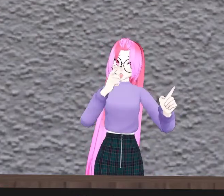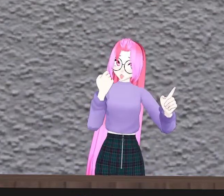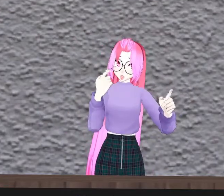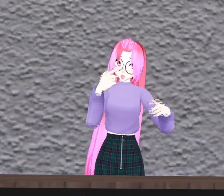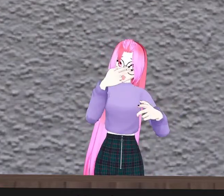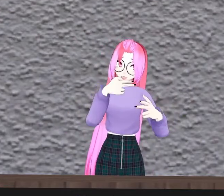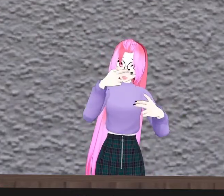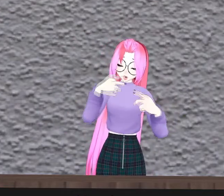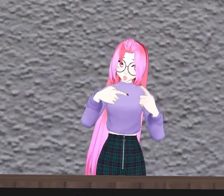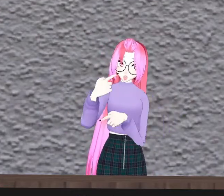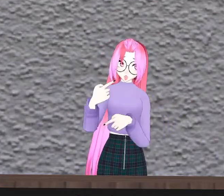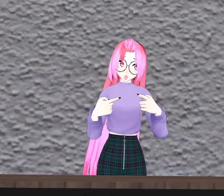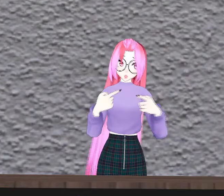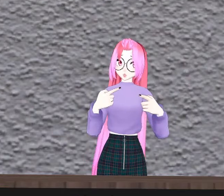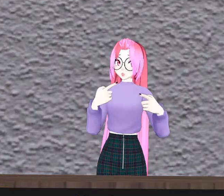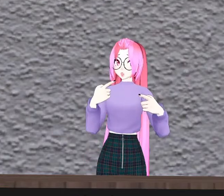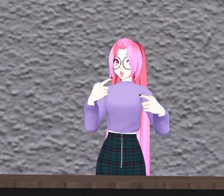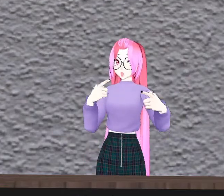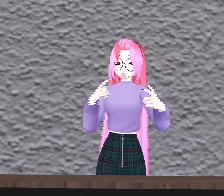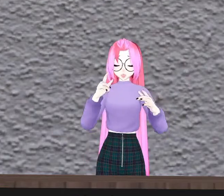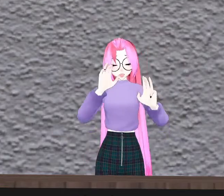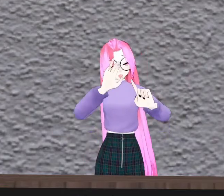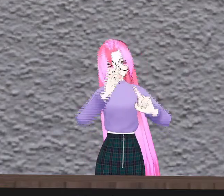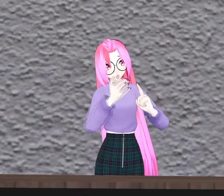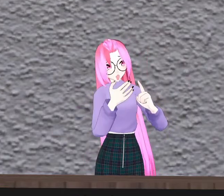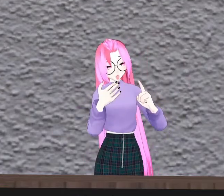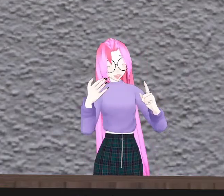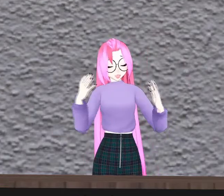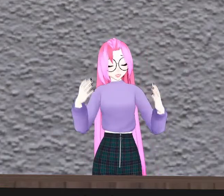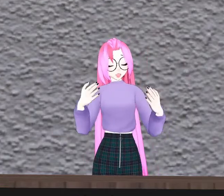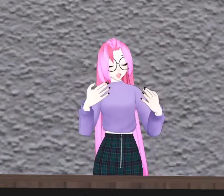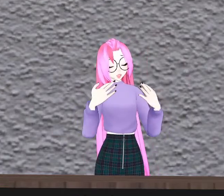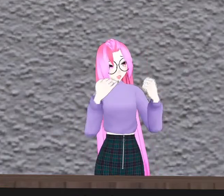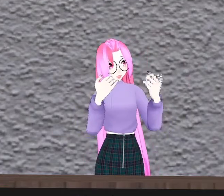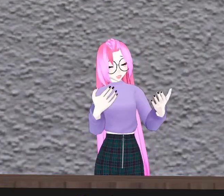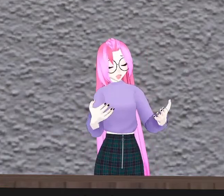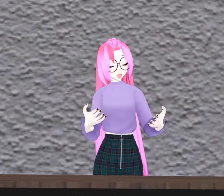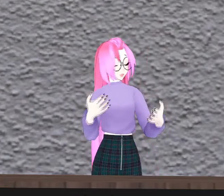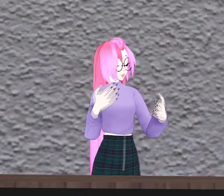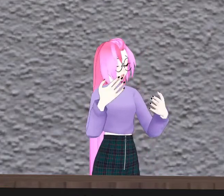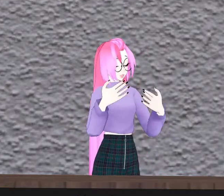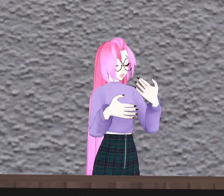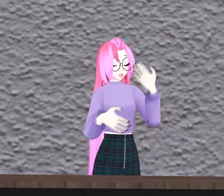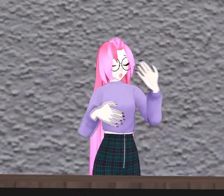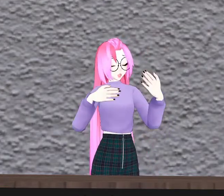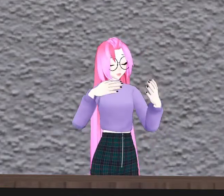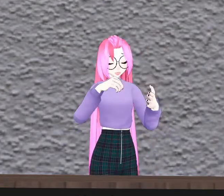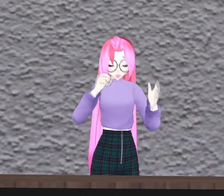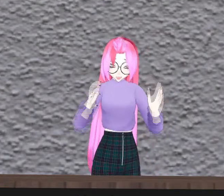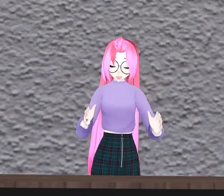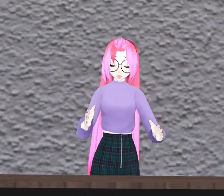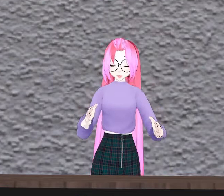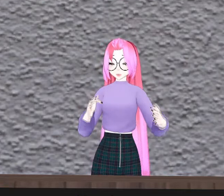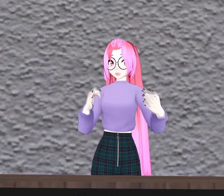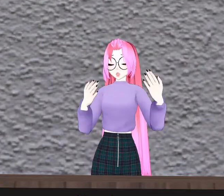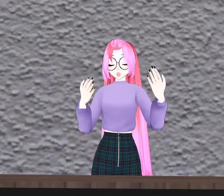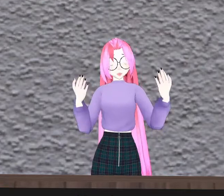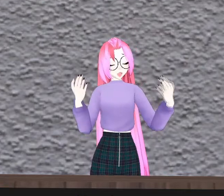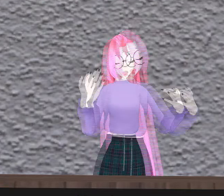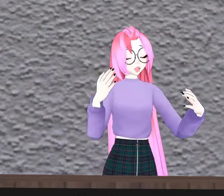person asked about name signs, which is a cultural aspect. So I'll go over that for our new students here. So